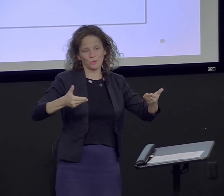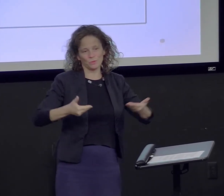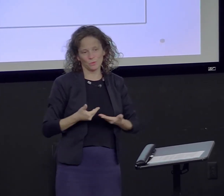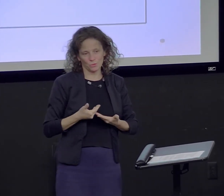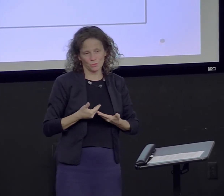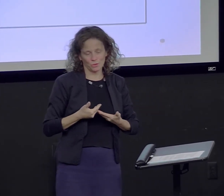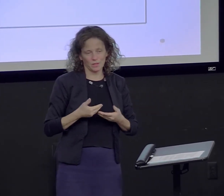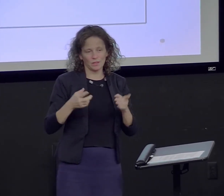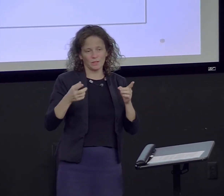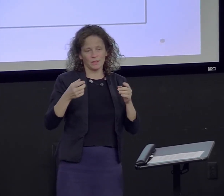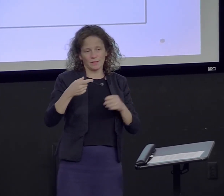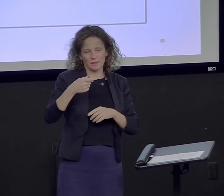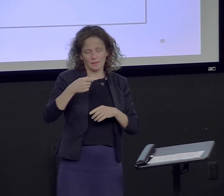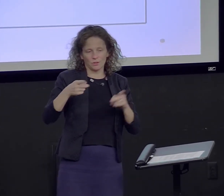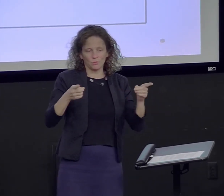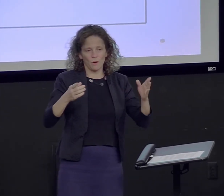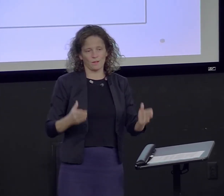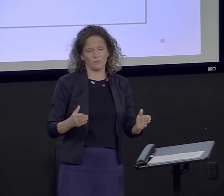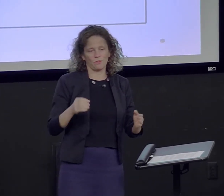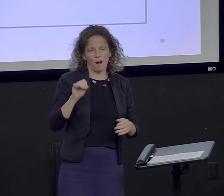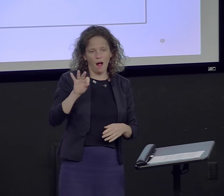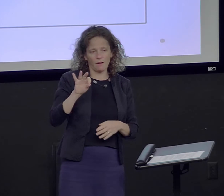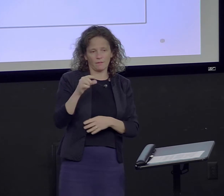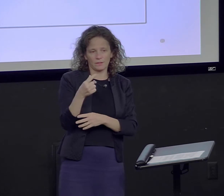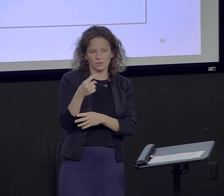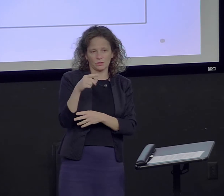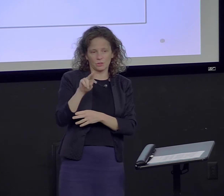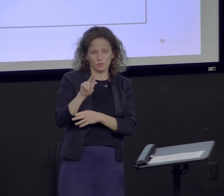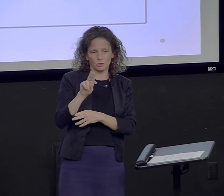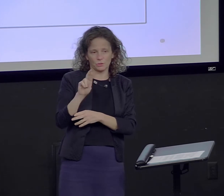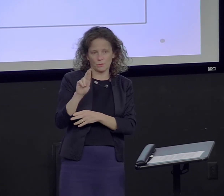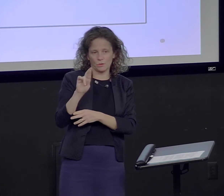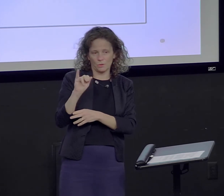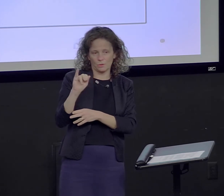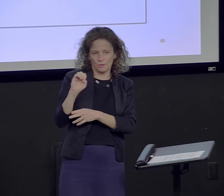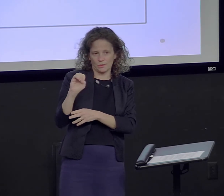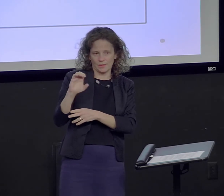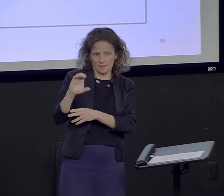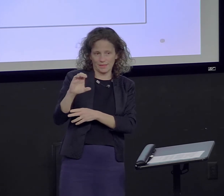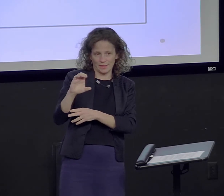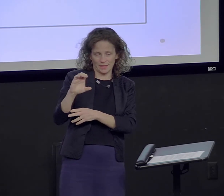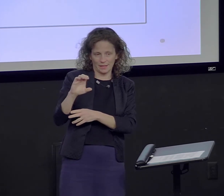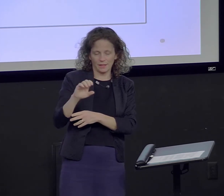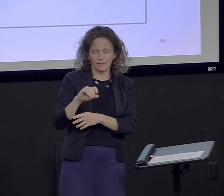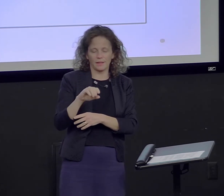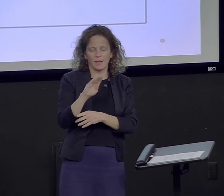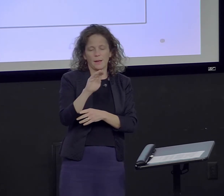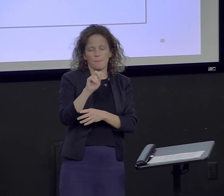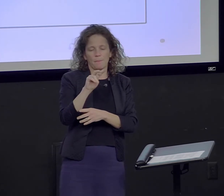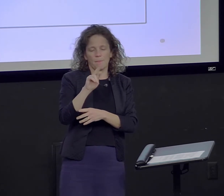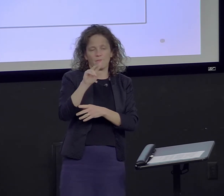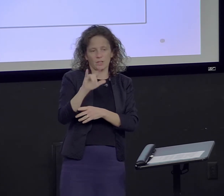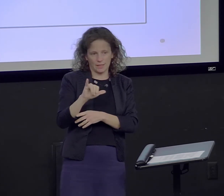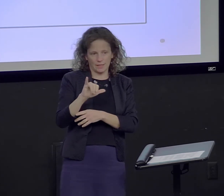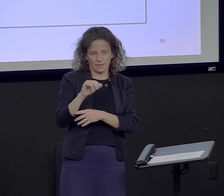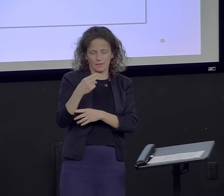Now it is my pleasure to introduce the director of the GURIEC,